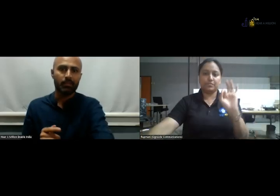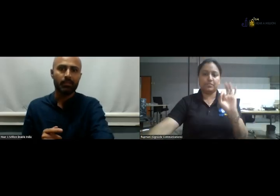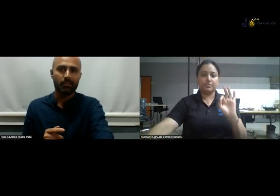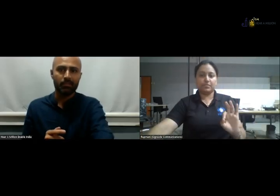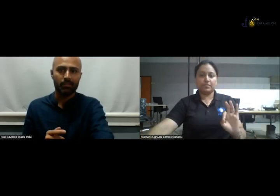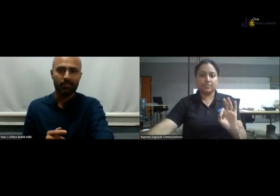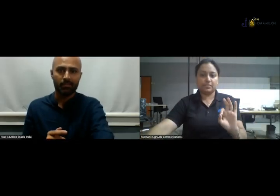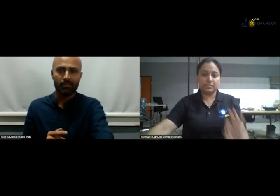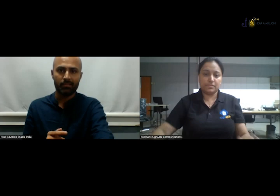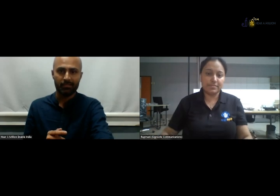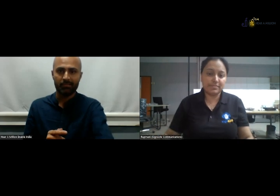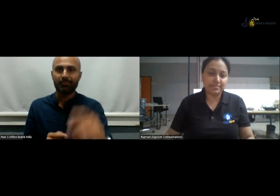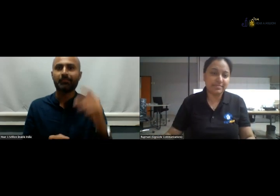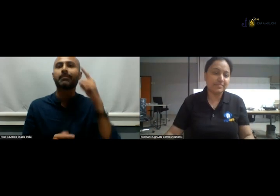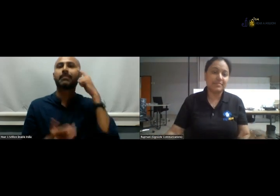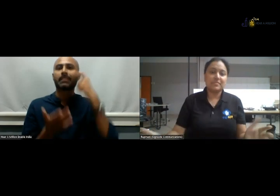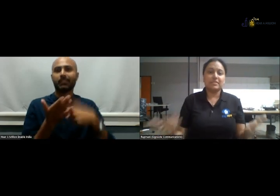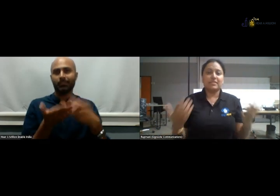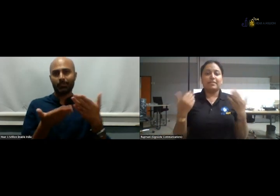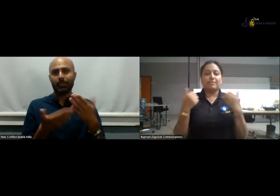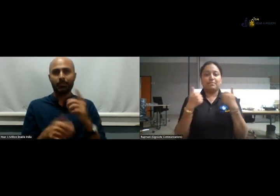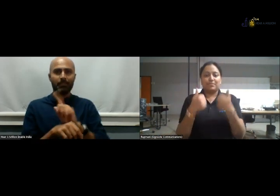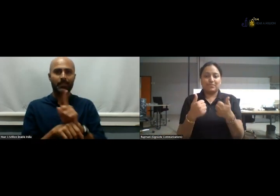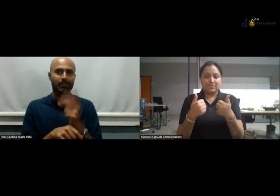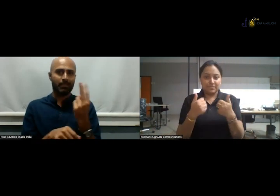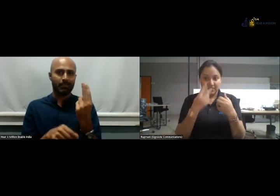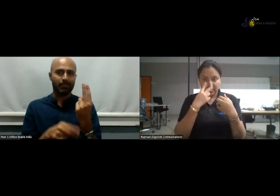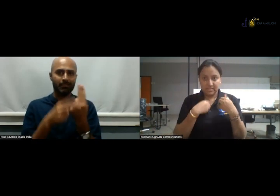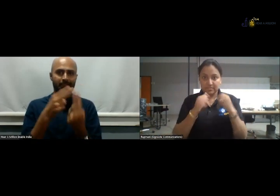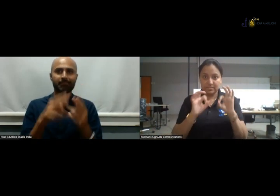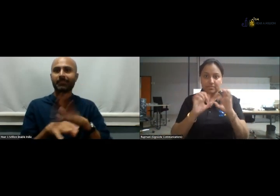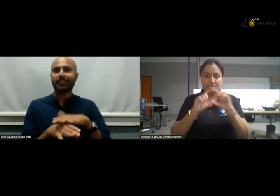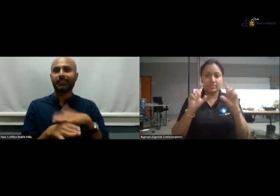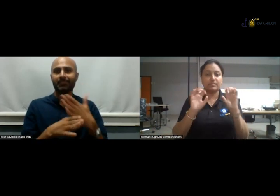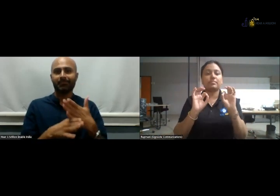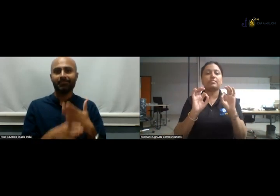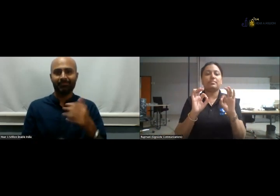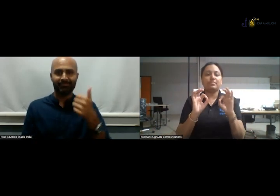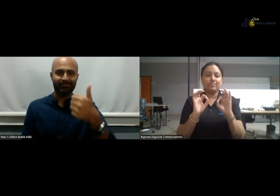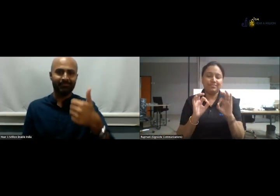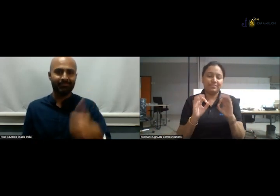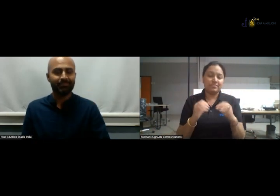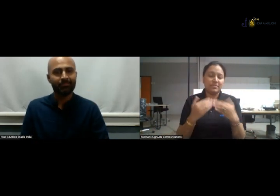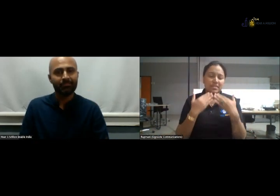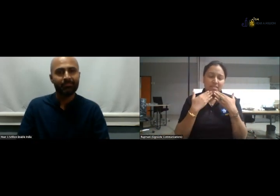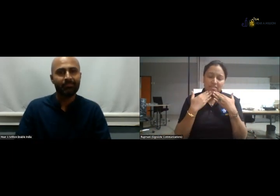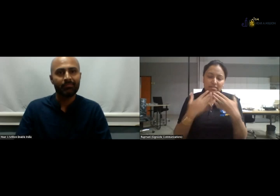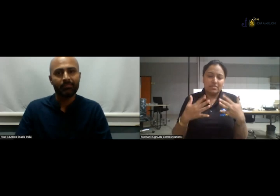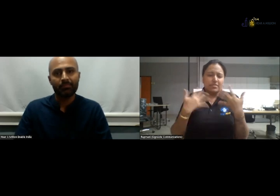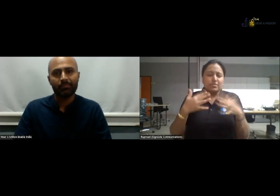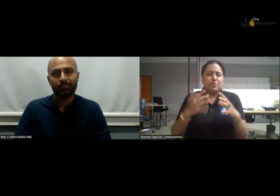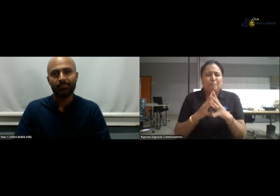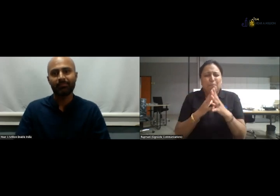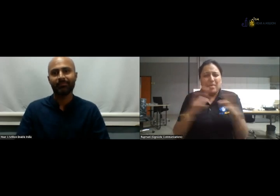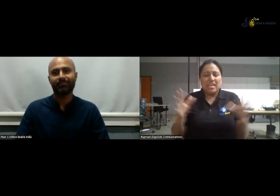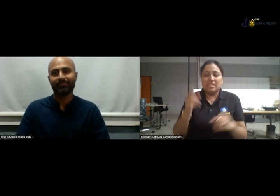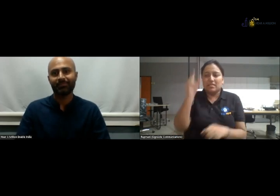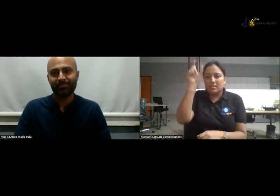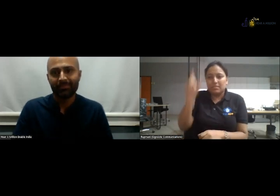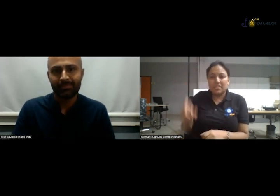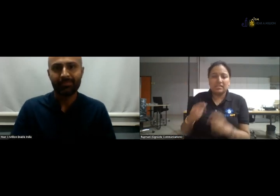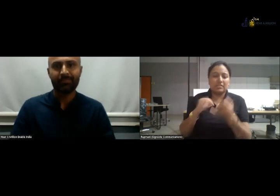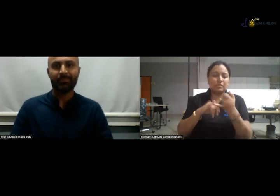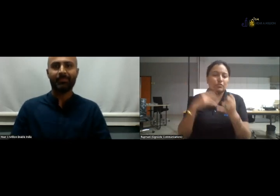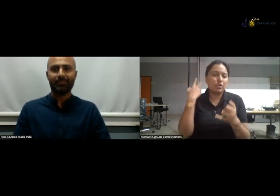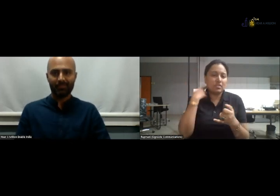Rukmani here from Signable Communications. Yes, we welcome you here. You have 2 minutes to talk about your experiences with her.